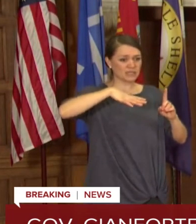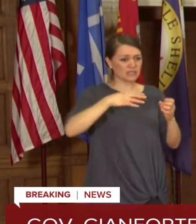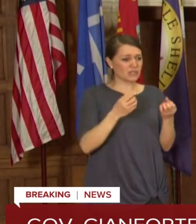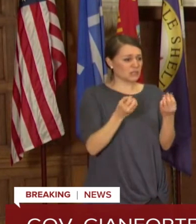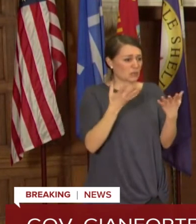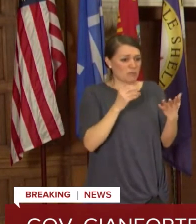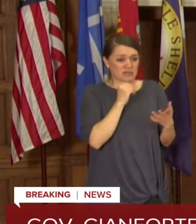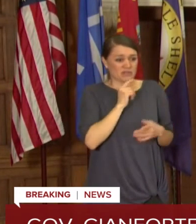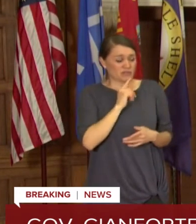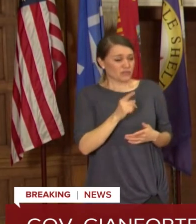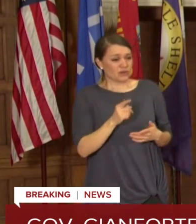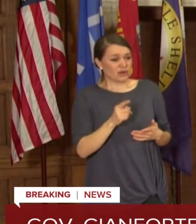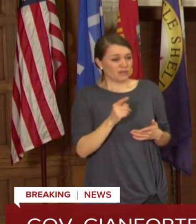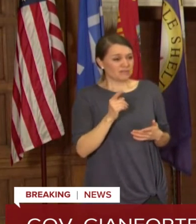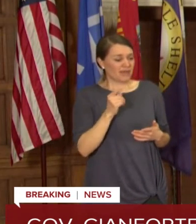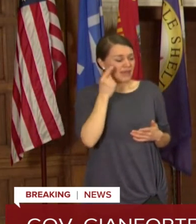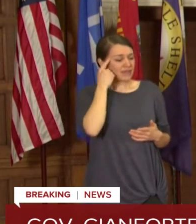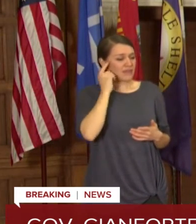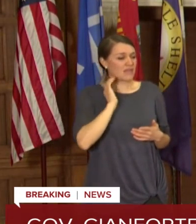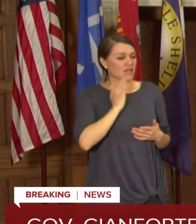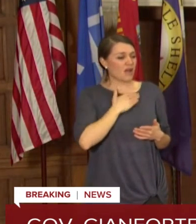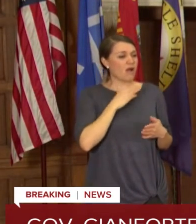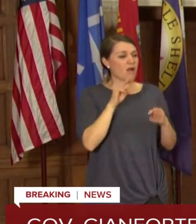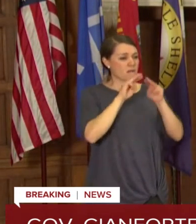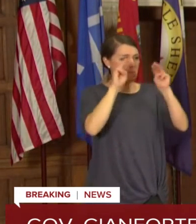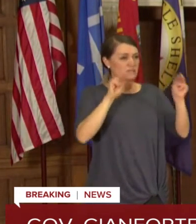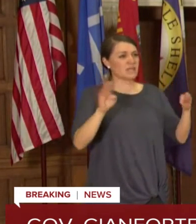think our Montana business community should be applauded for